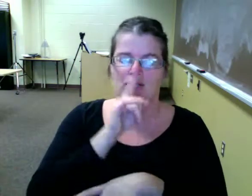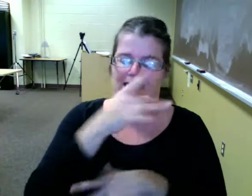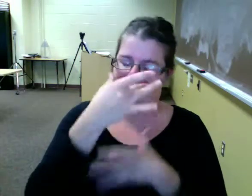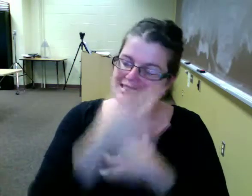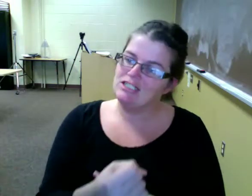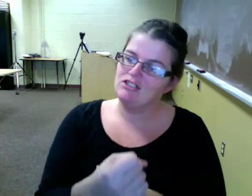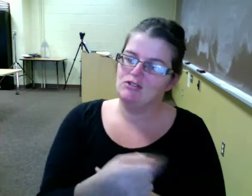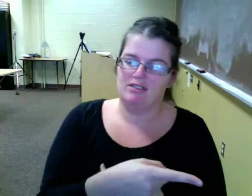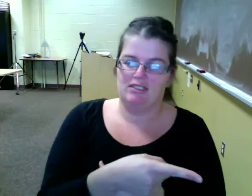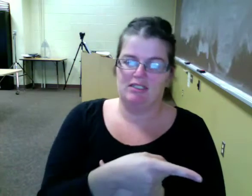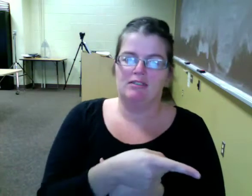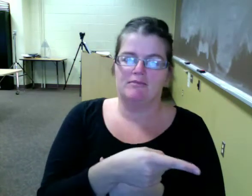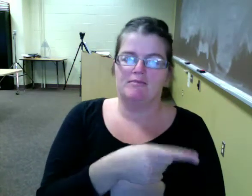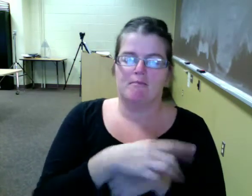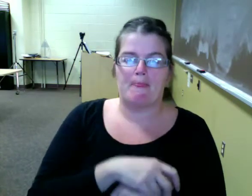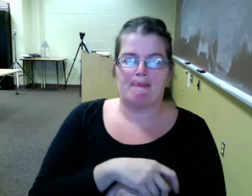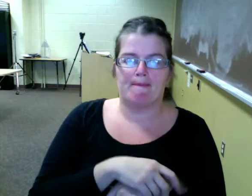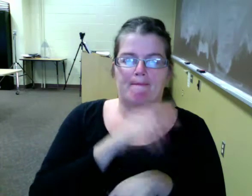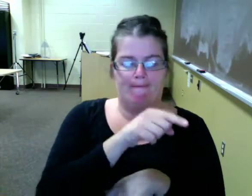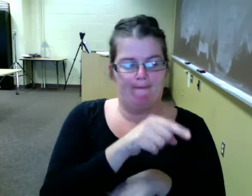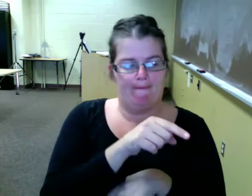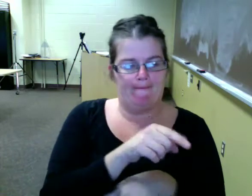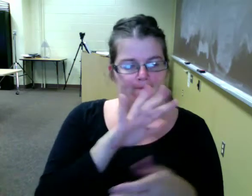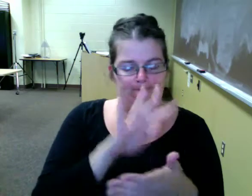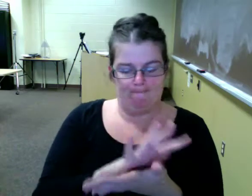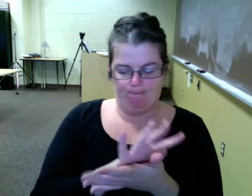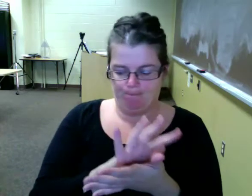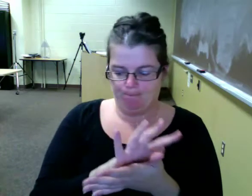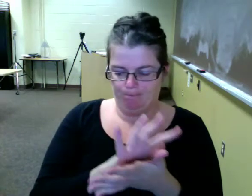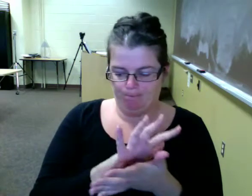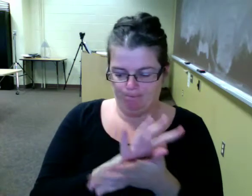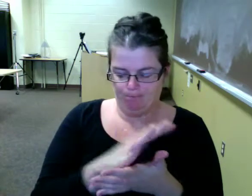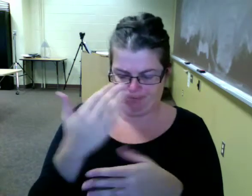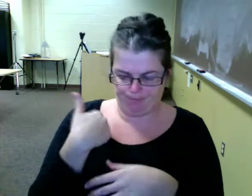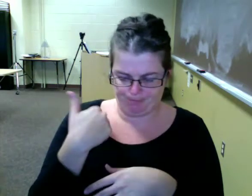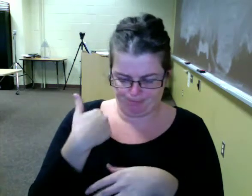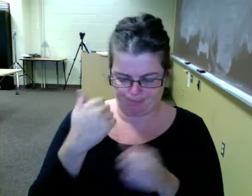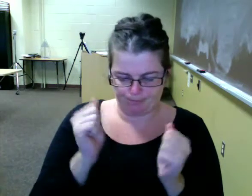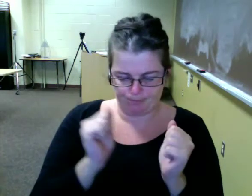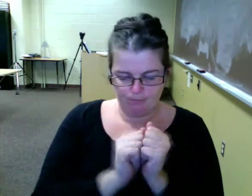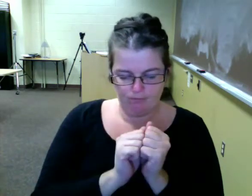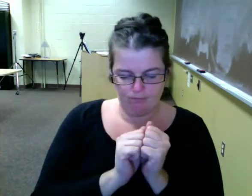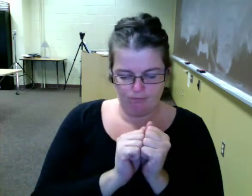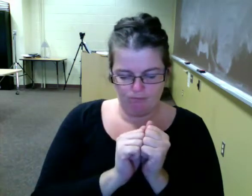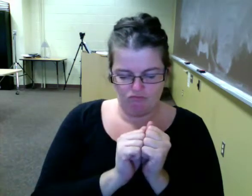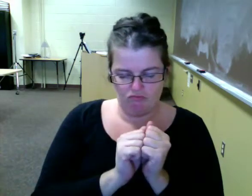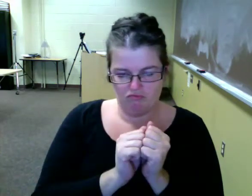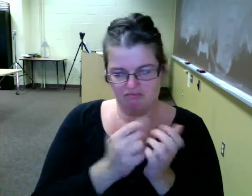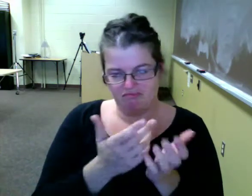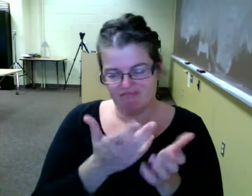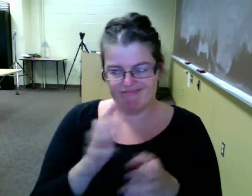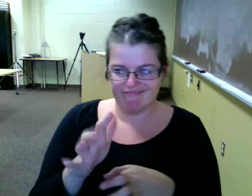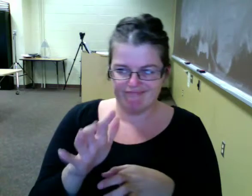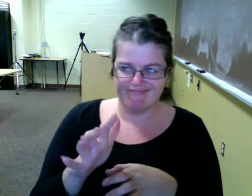He was at a school with pretty much normal people physically, and